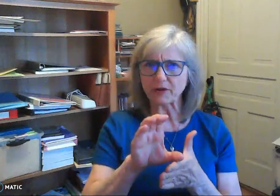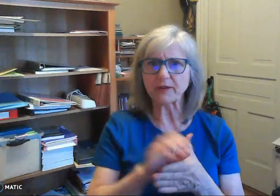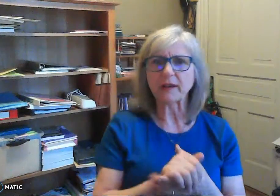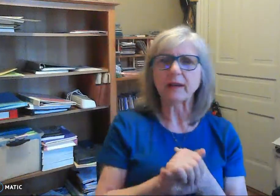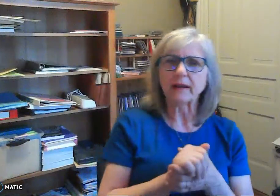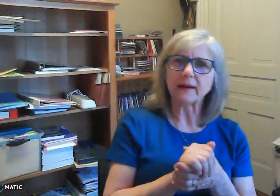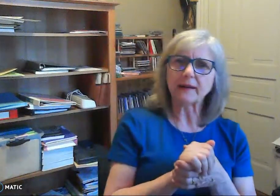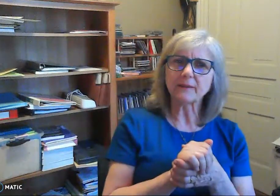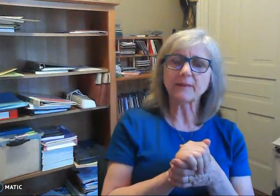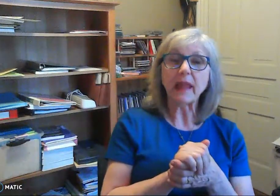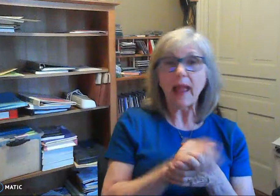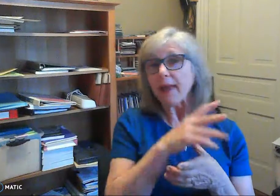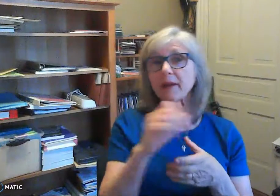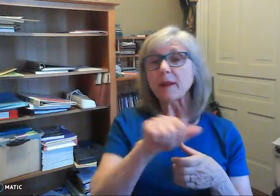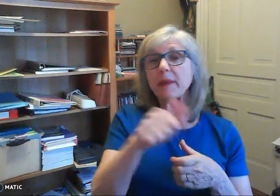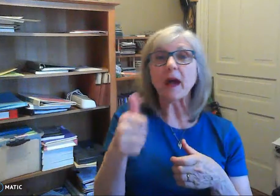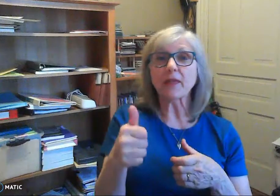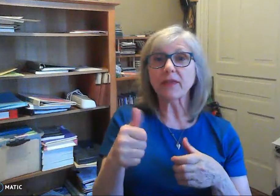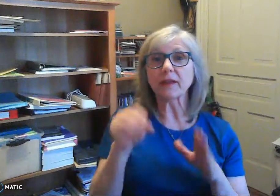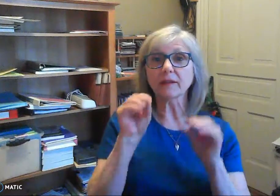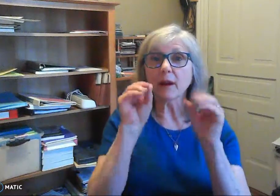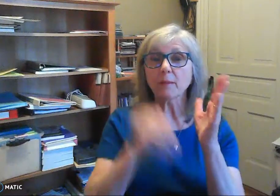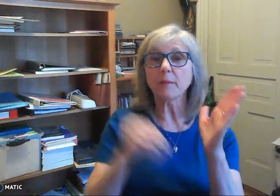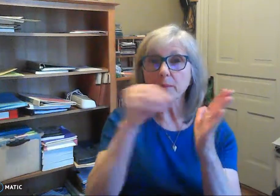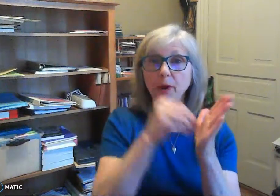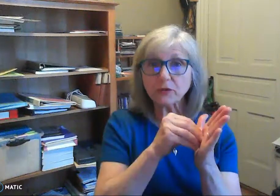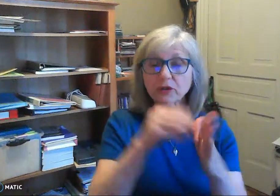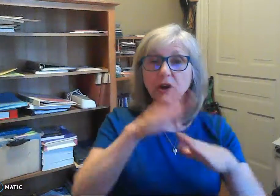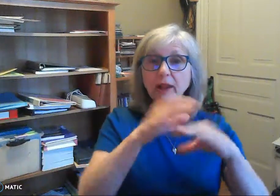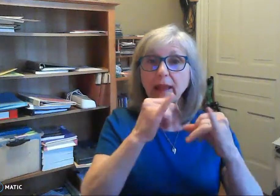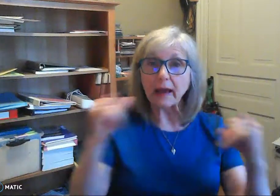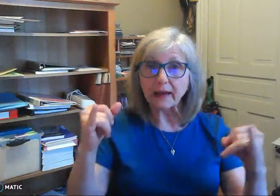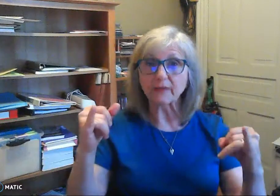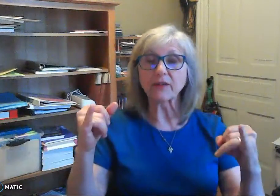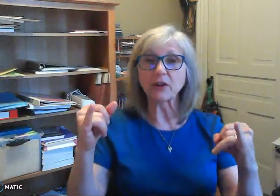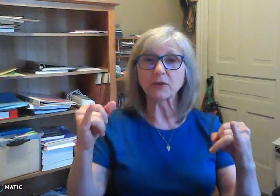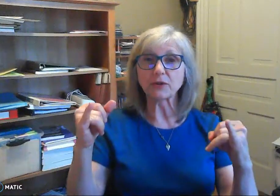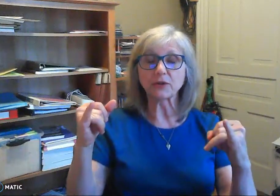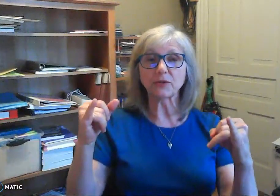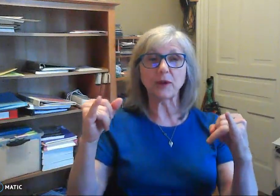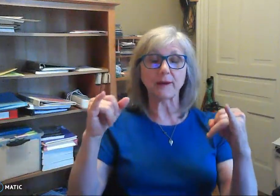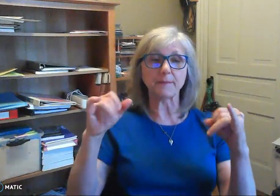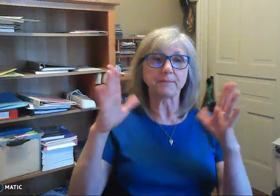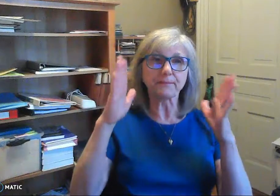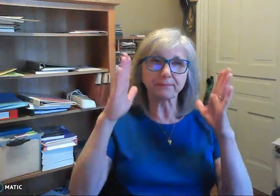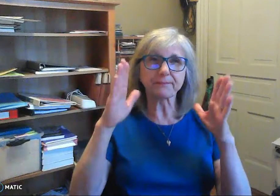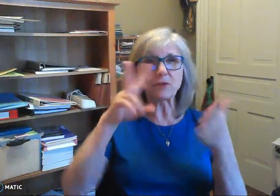chapters. And there may be other things posted online for you to